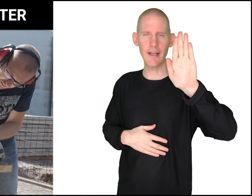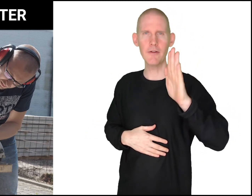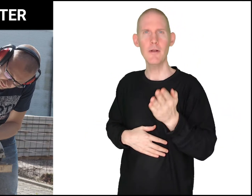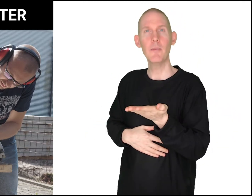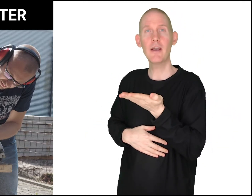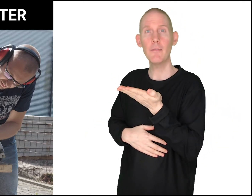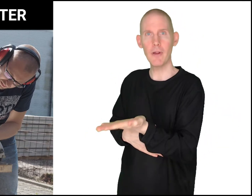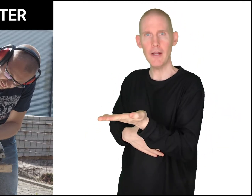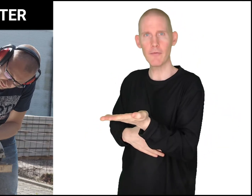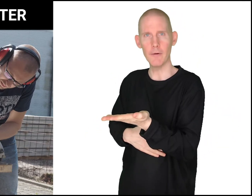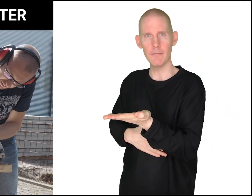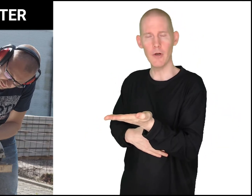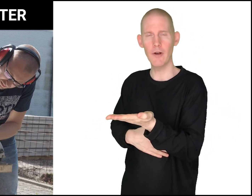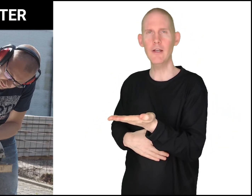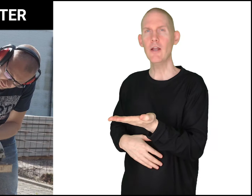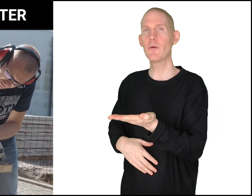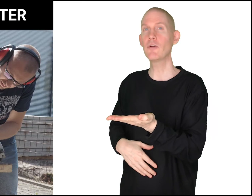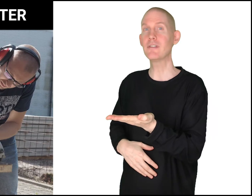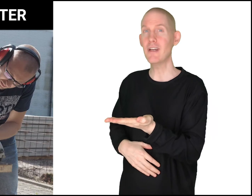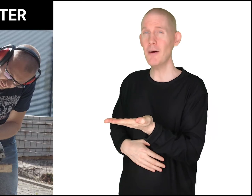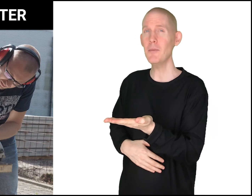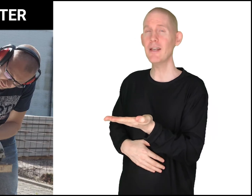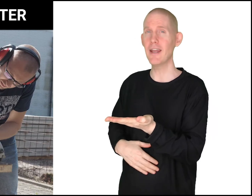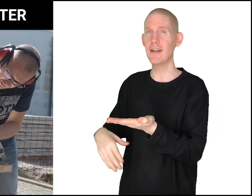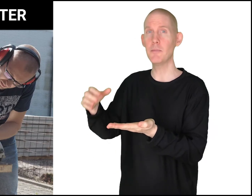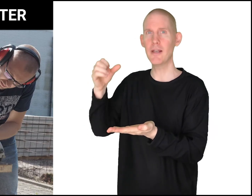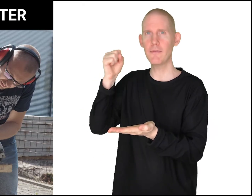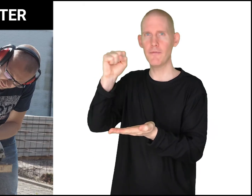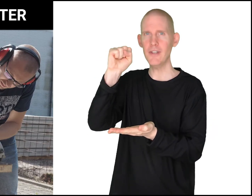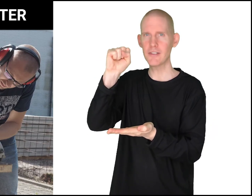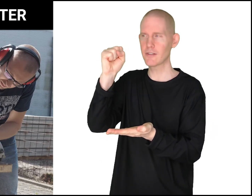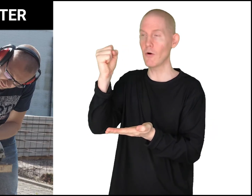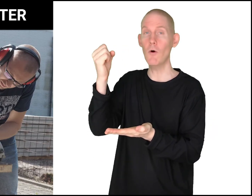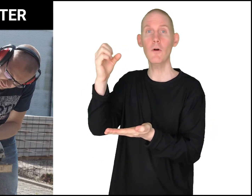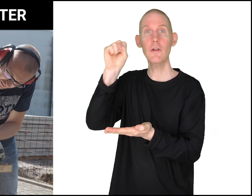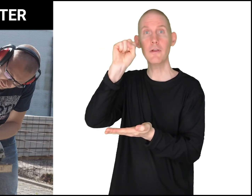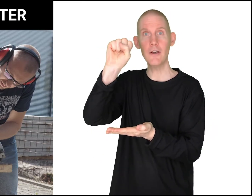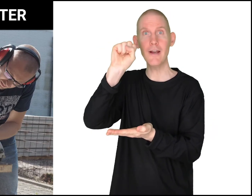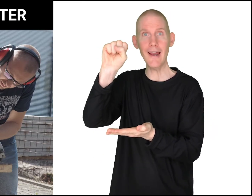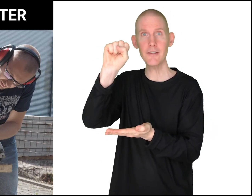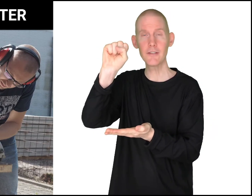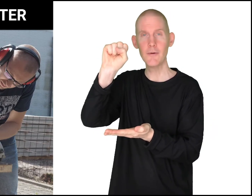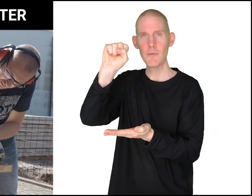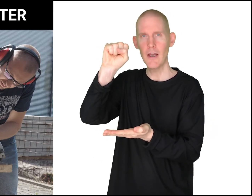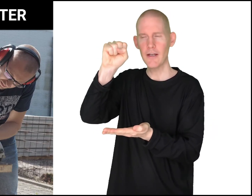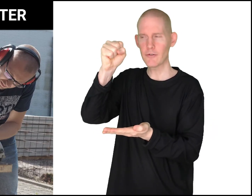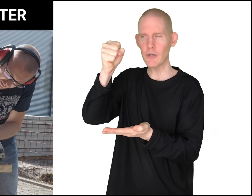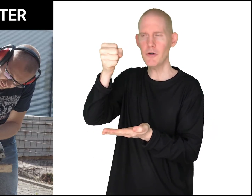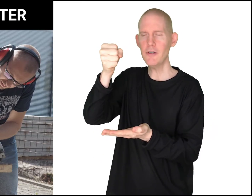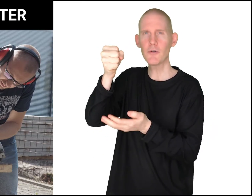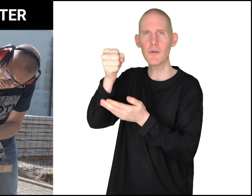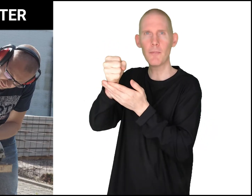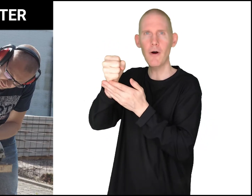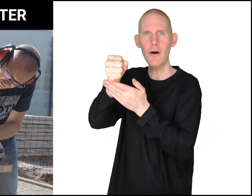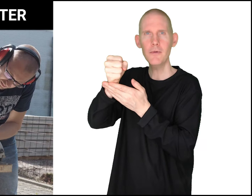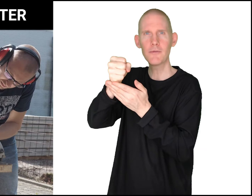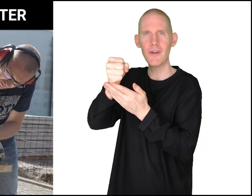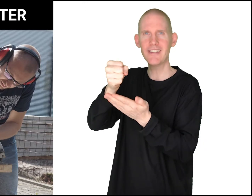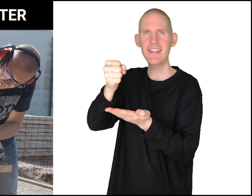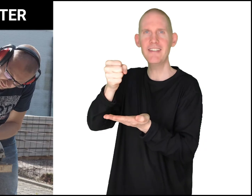together, make a platform, all right? With your dominant hand, make a fist or the letter S. Now turn it so the palm is facing